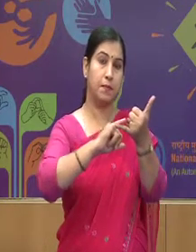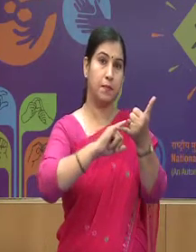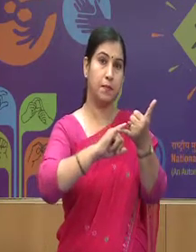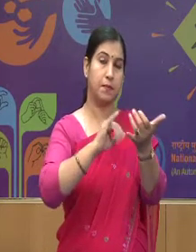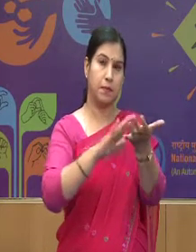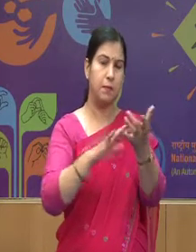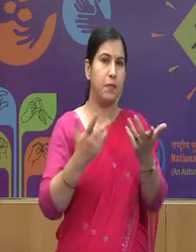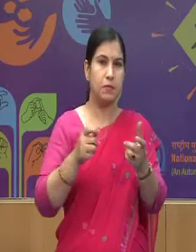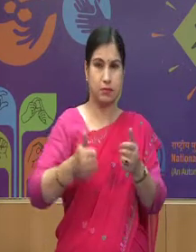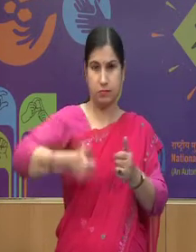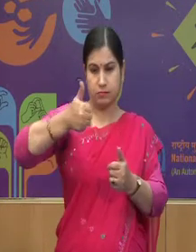and